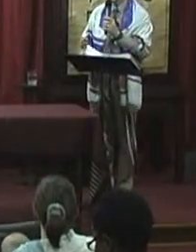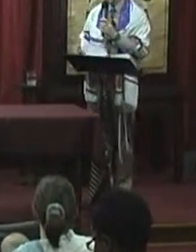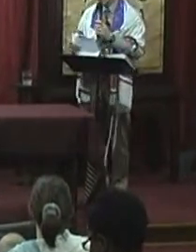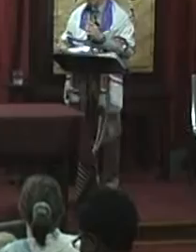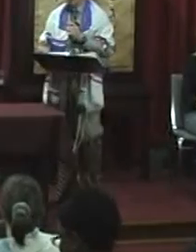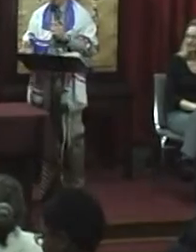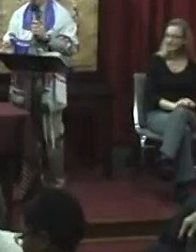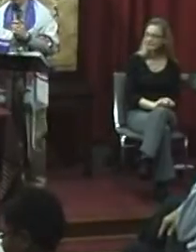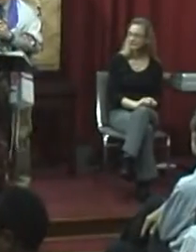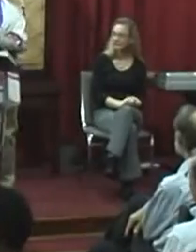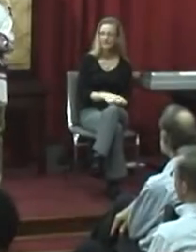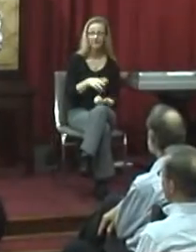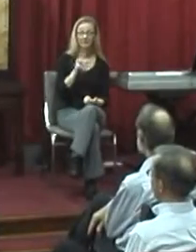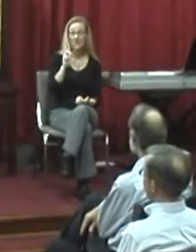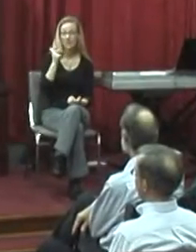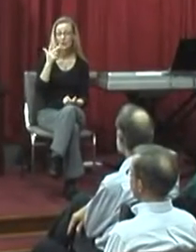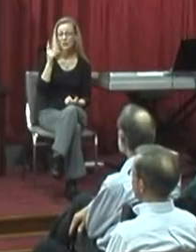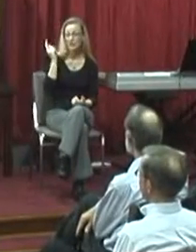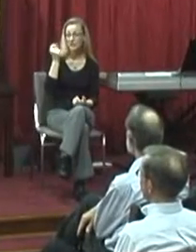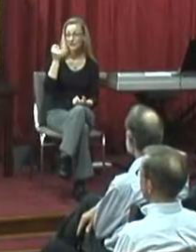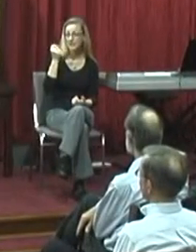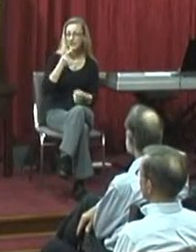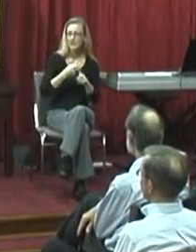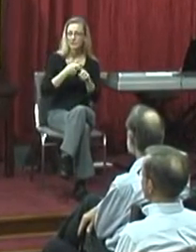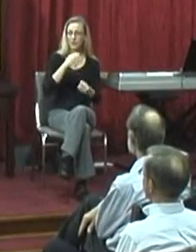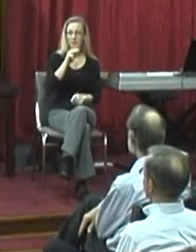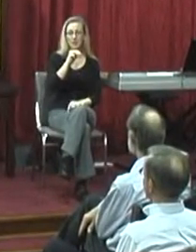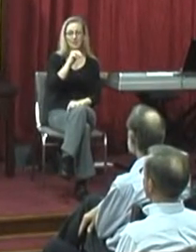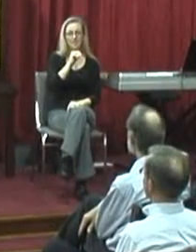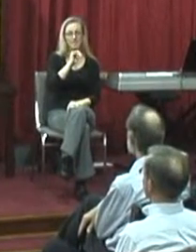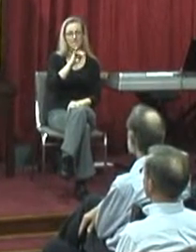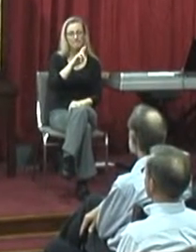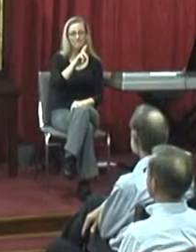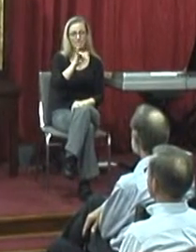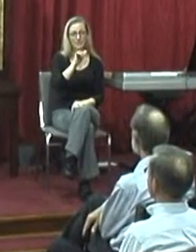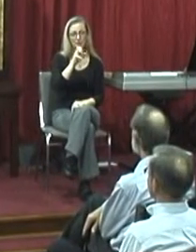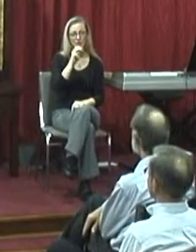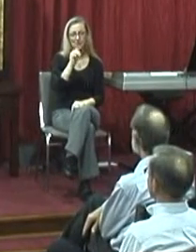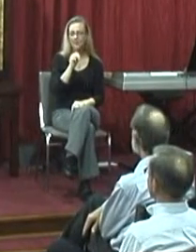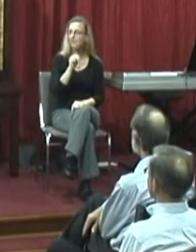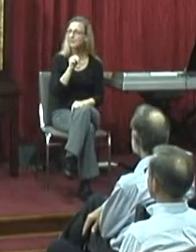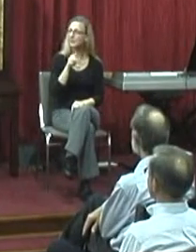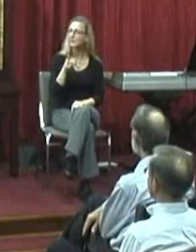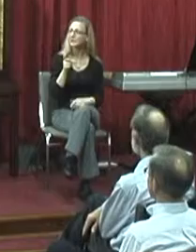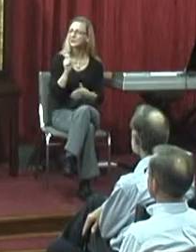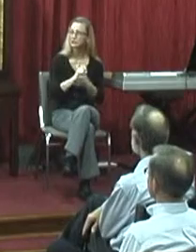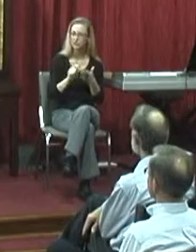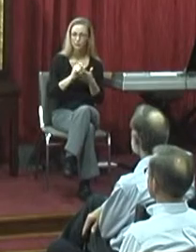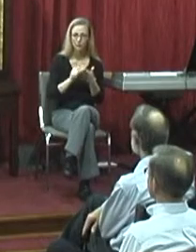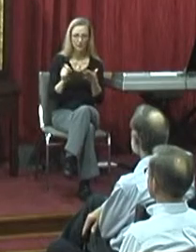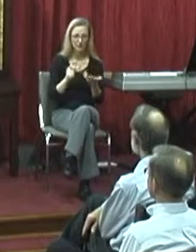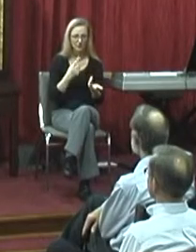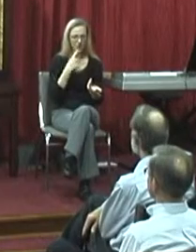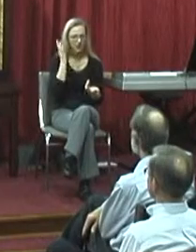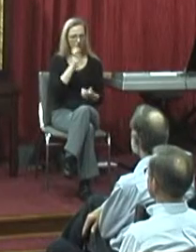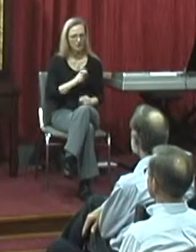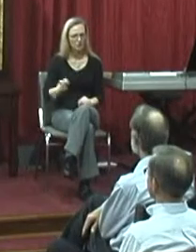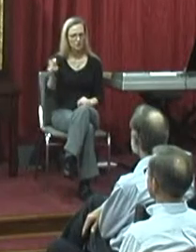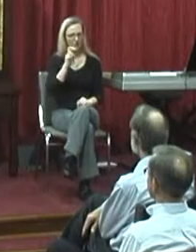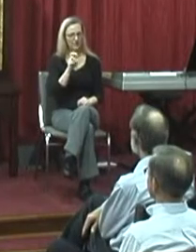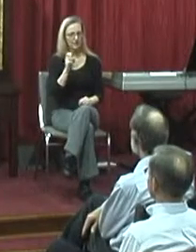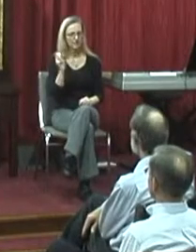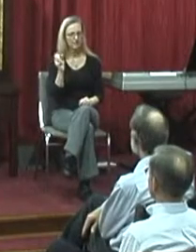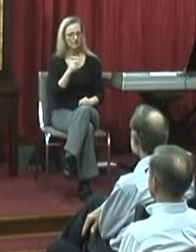Well, the third testimony is from Miriam Gerardo, who I'll just read it. She wrote this back to me. I will be traveling back